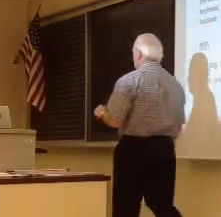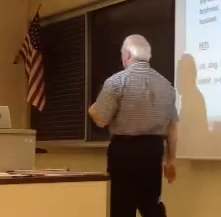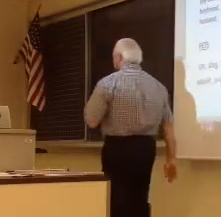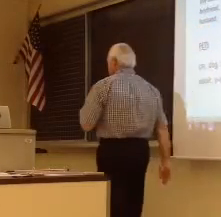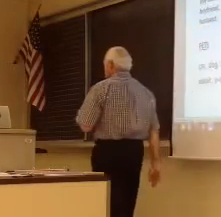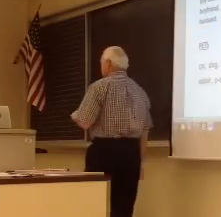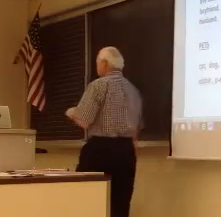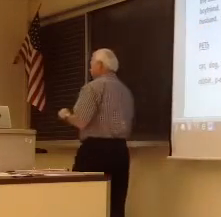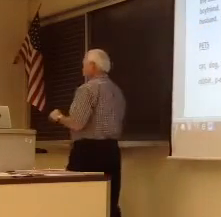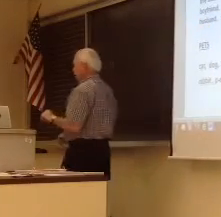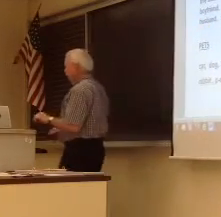And I know I've got a